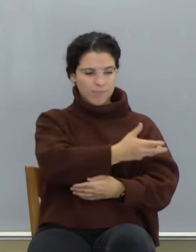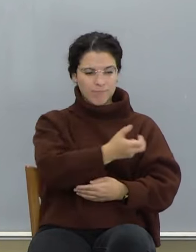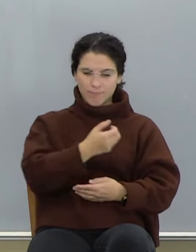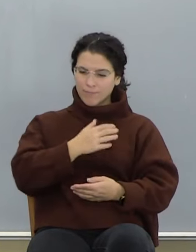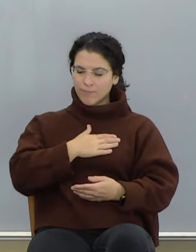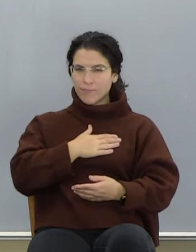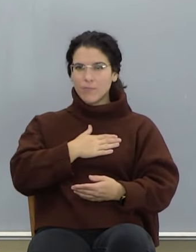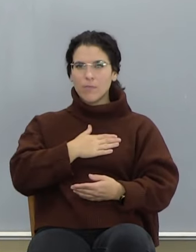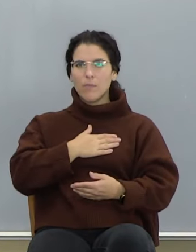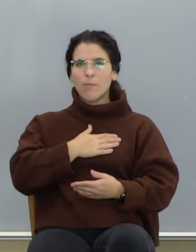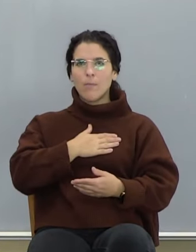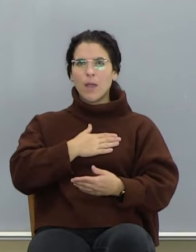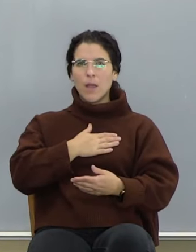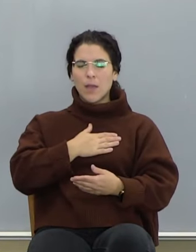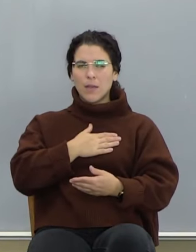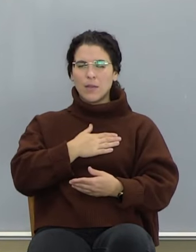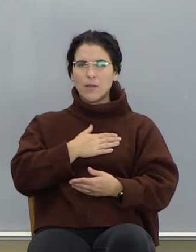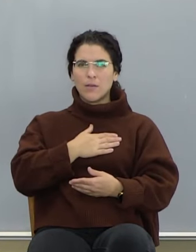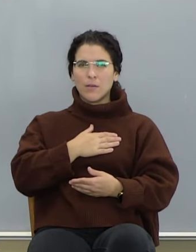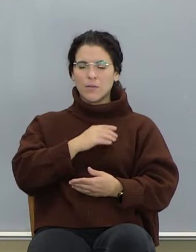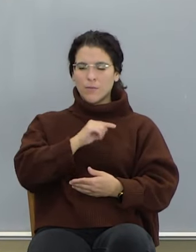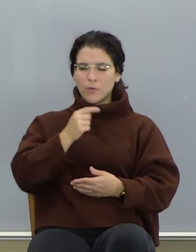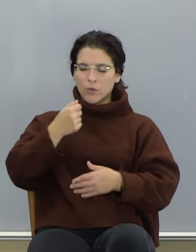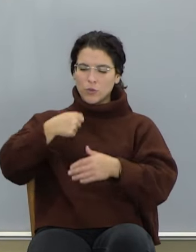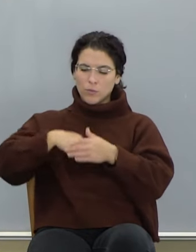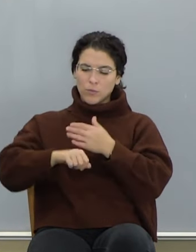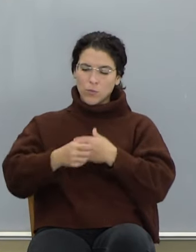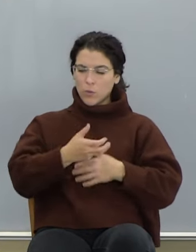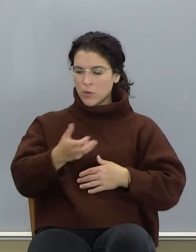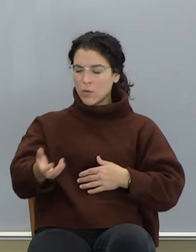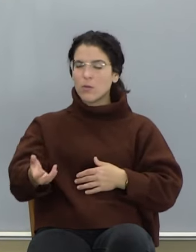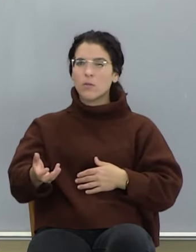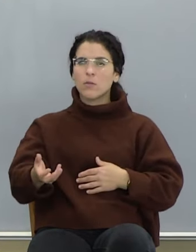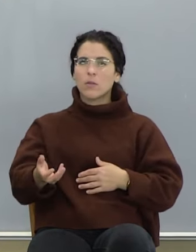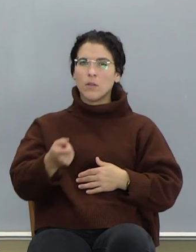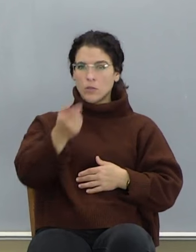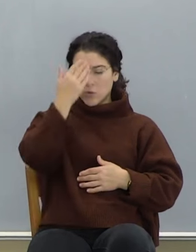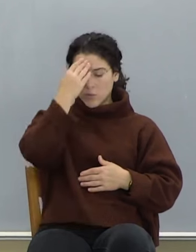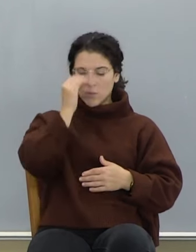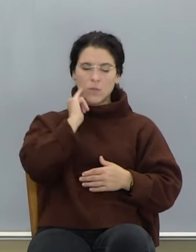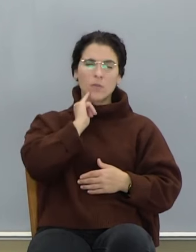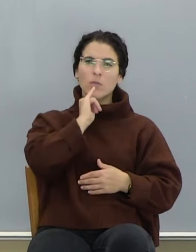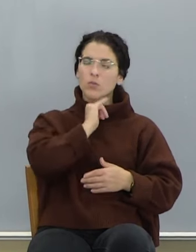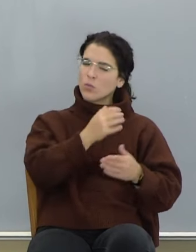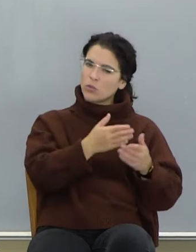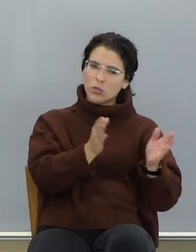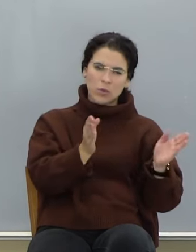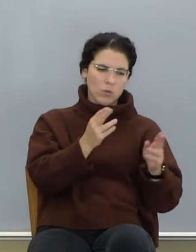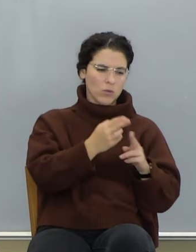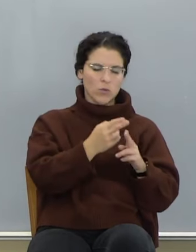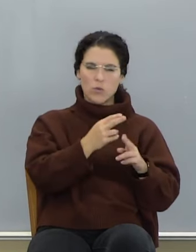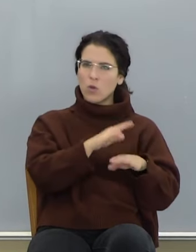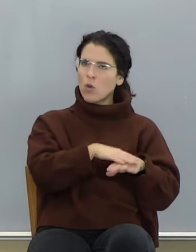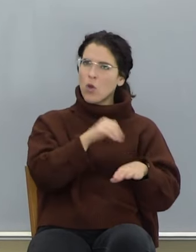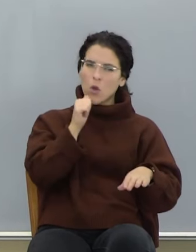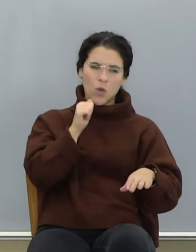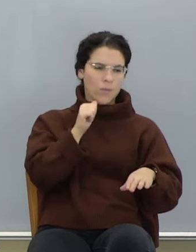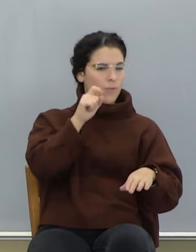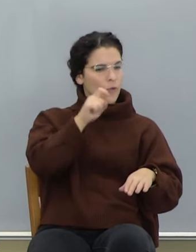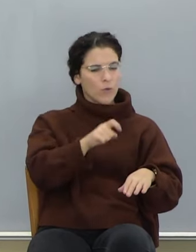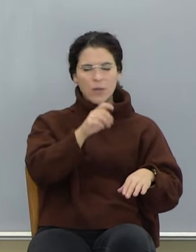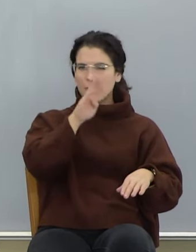it to my firstborn. And you know what Israel at large is called to do? You better